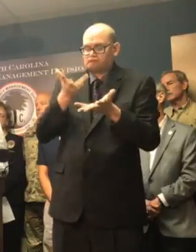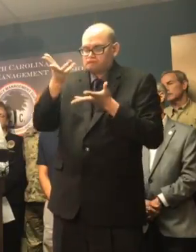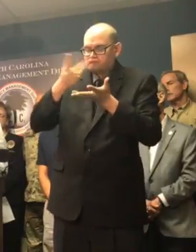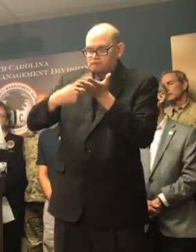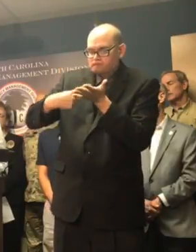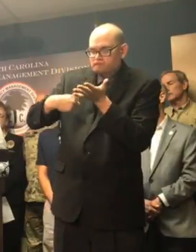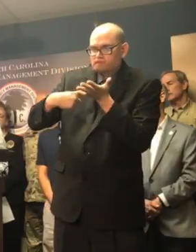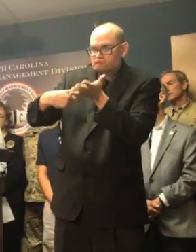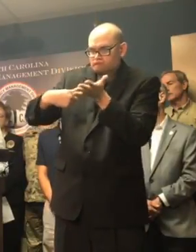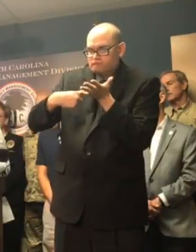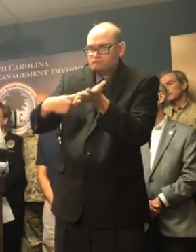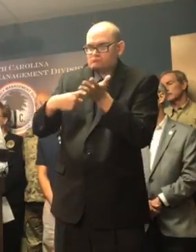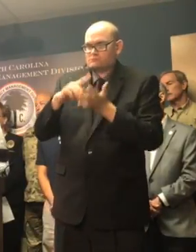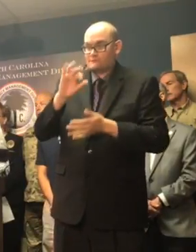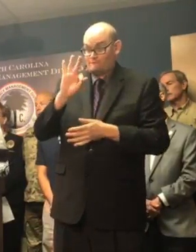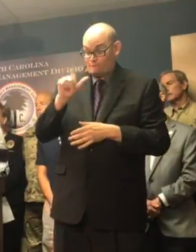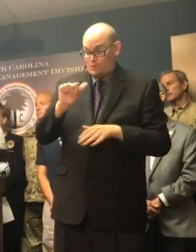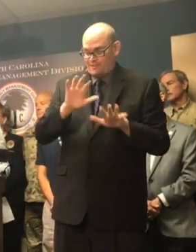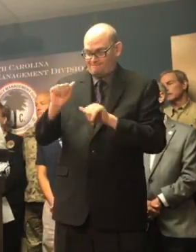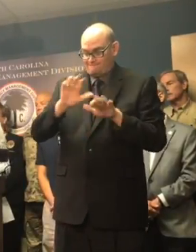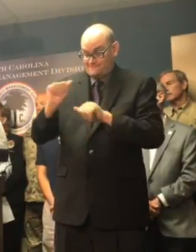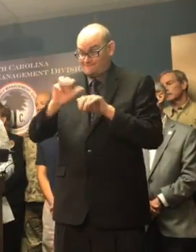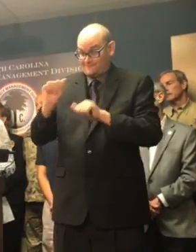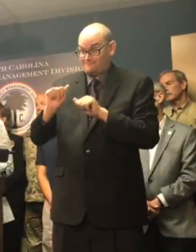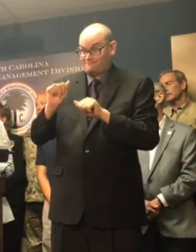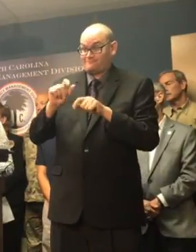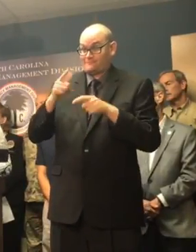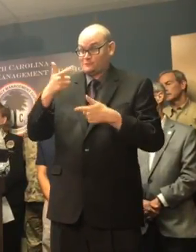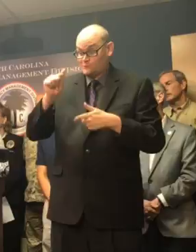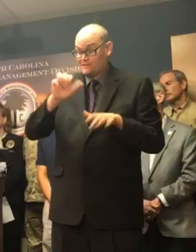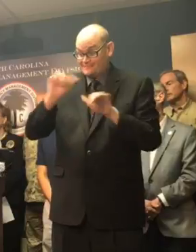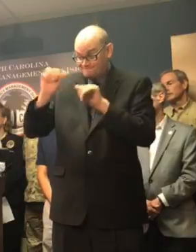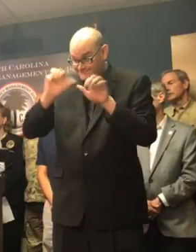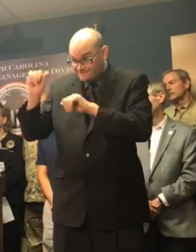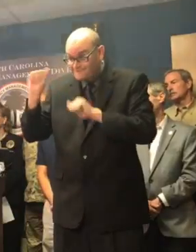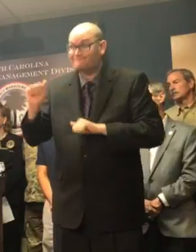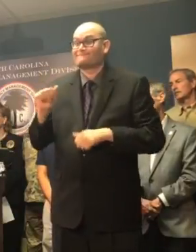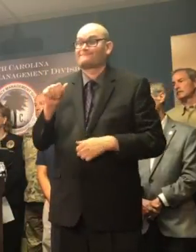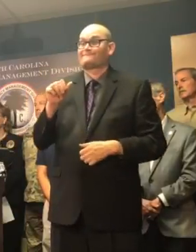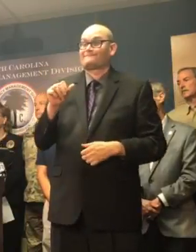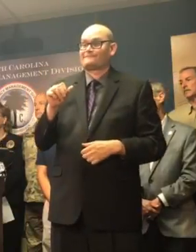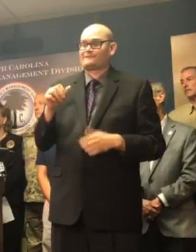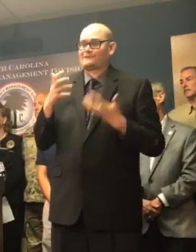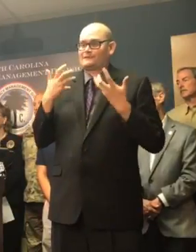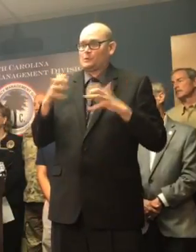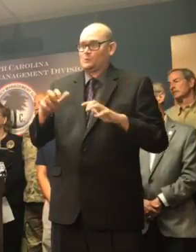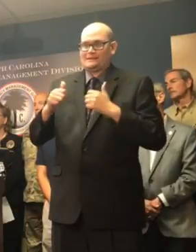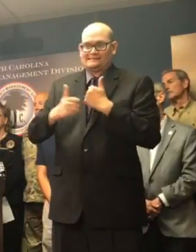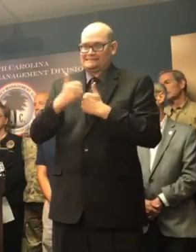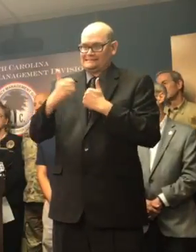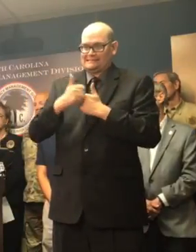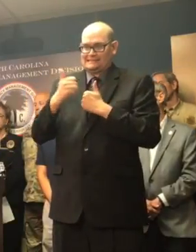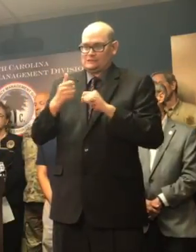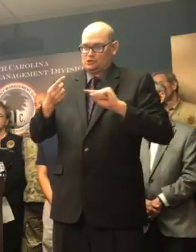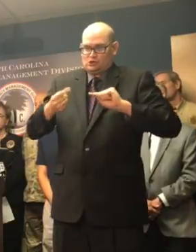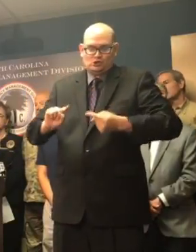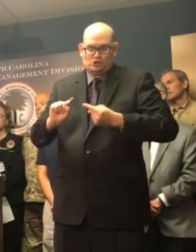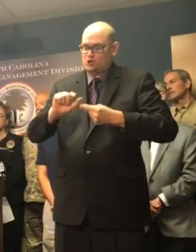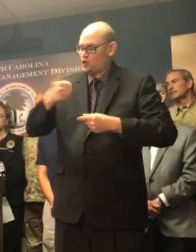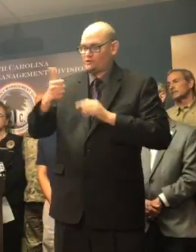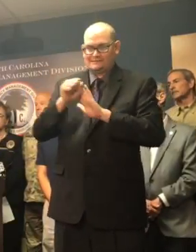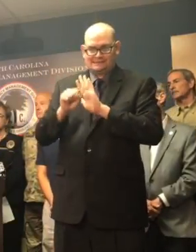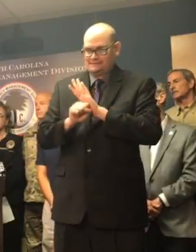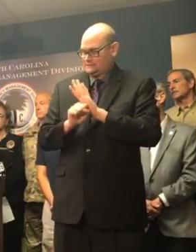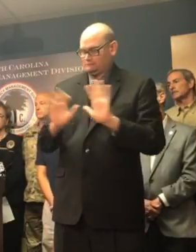evacuation, it was more to just make sure that we were all working together and that we weren't doing harm to any other state, but we were only helping in terms of what we need.